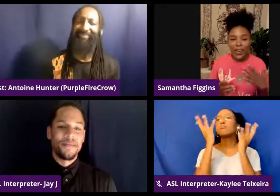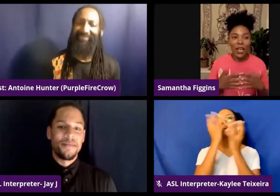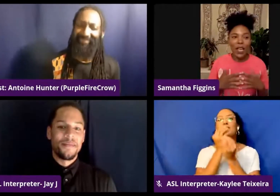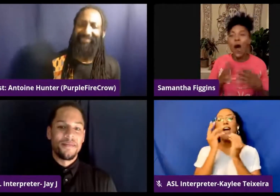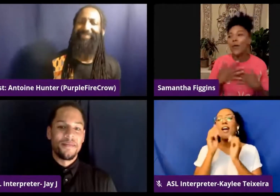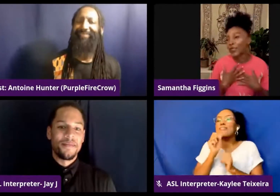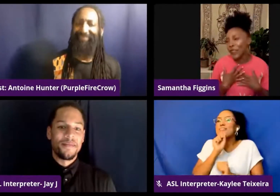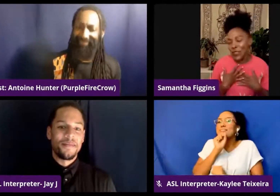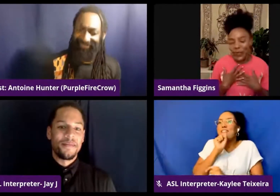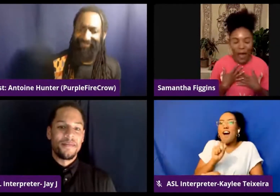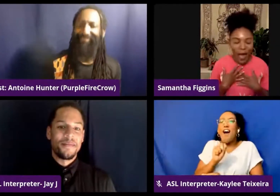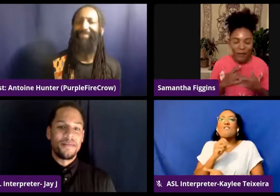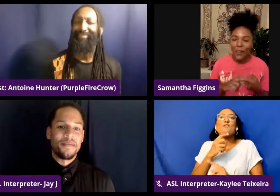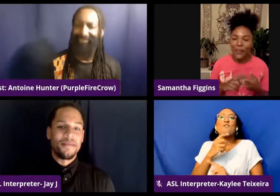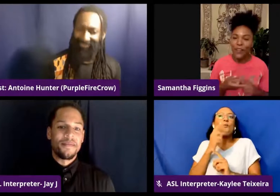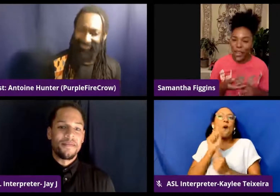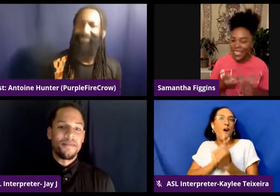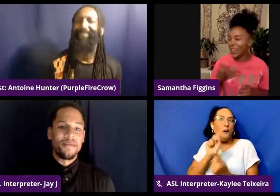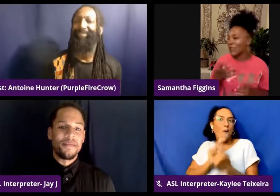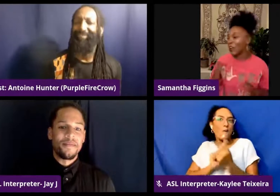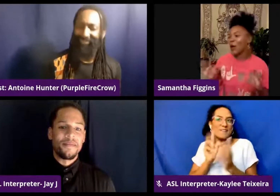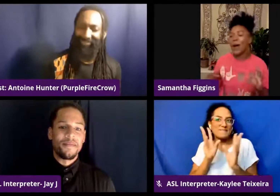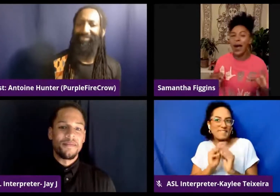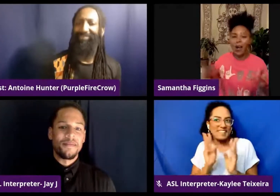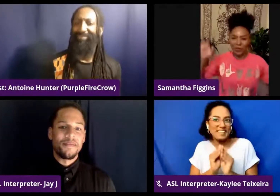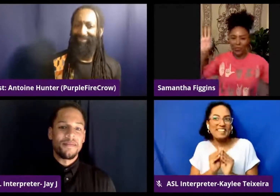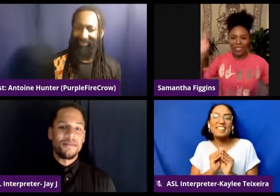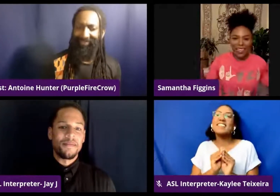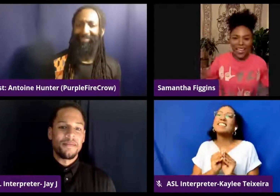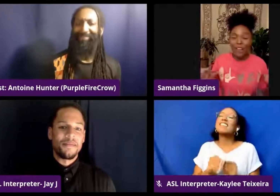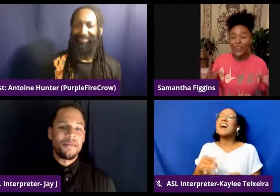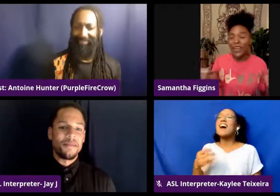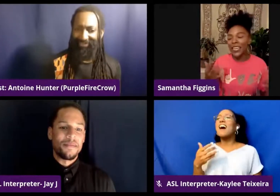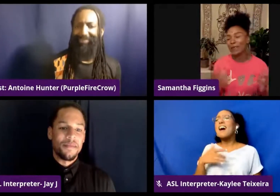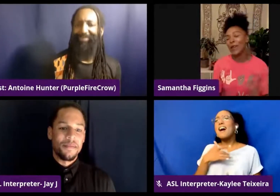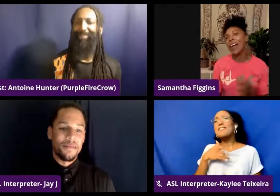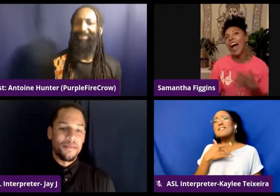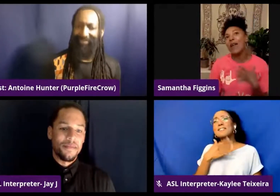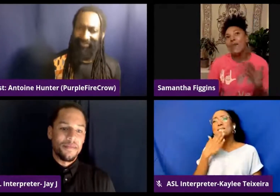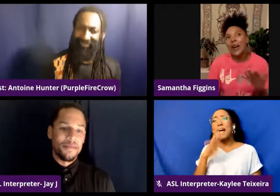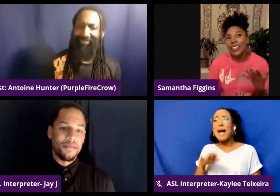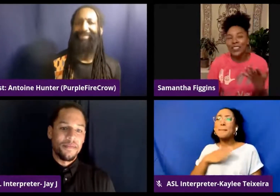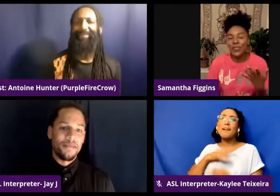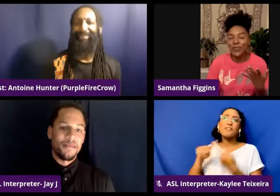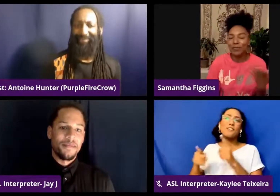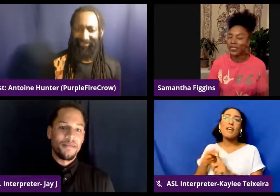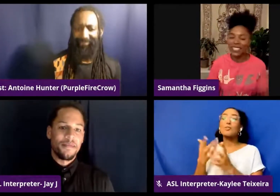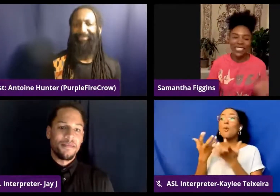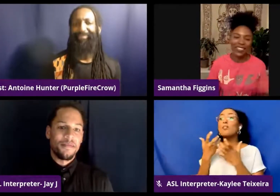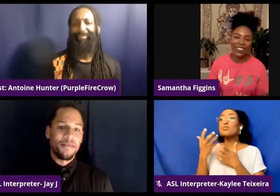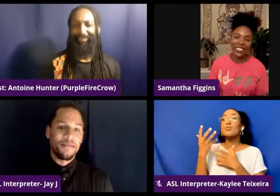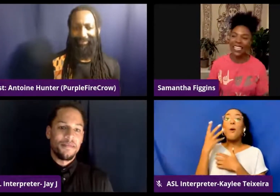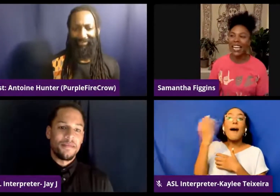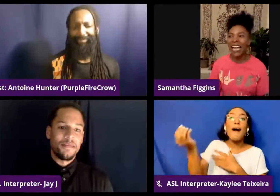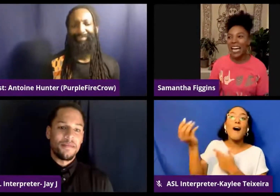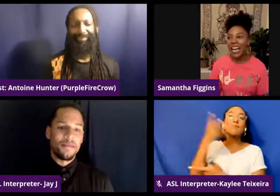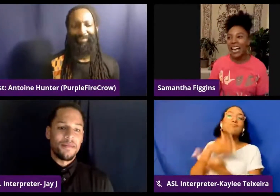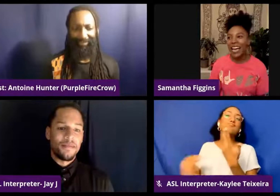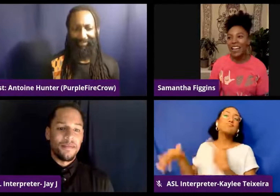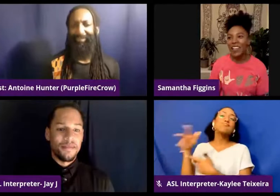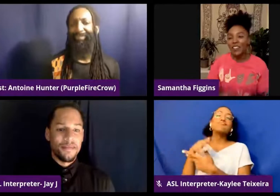love one-on-ones. I always feel so bad with my friends. They want to go out and have fun, and I want to, but it's always just